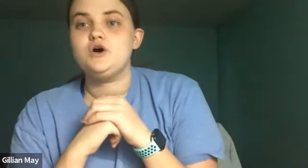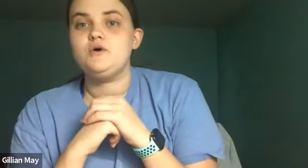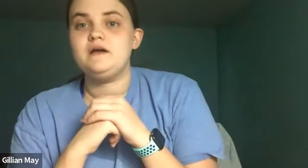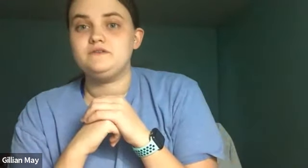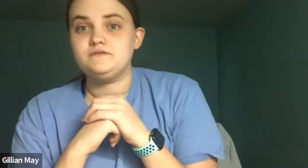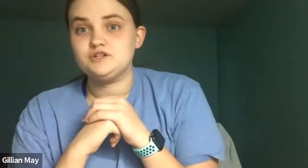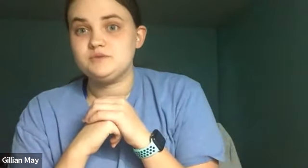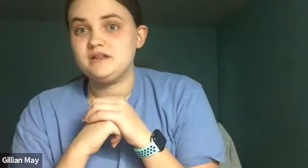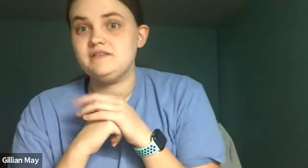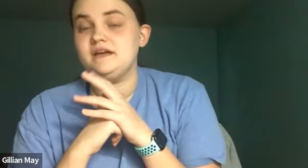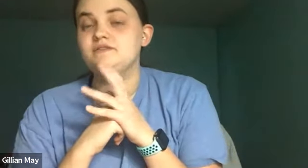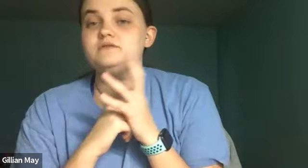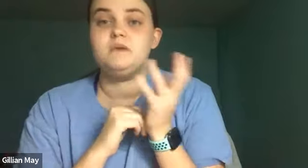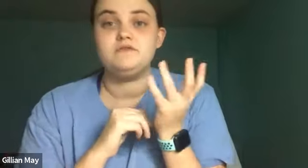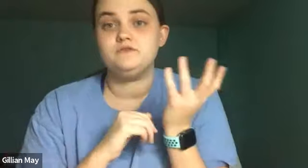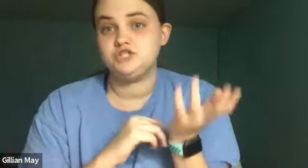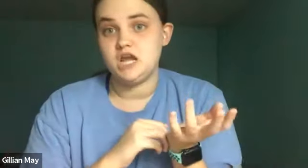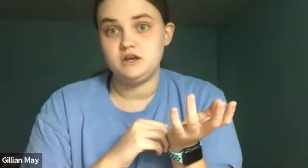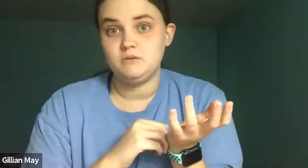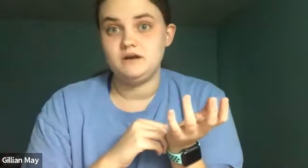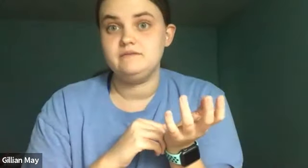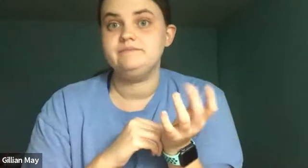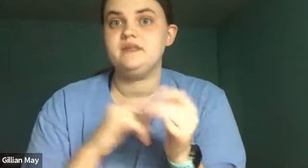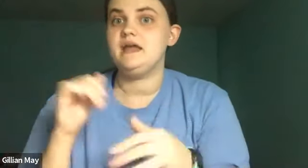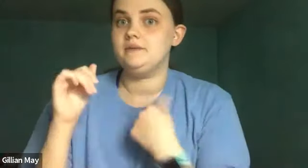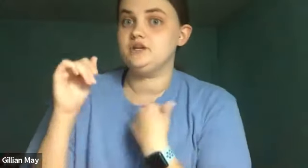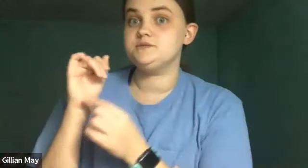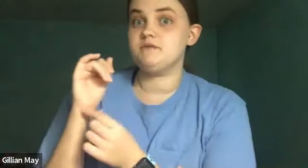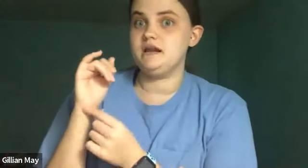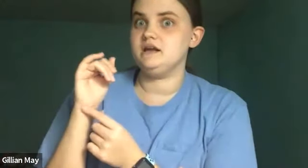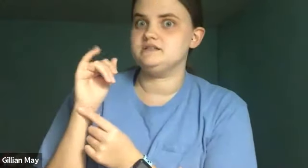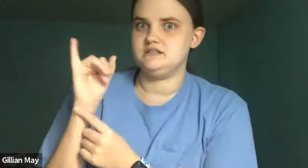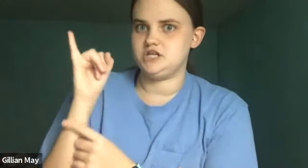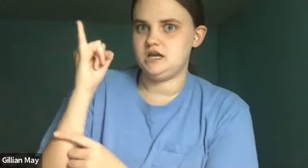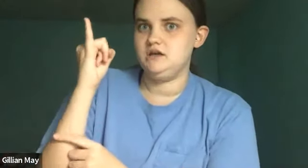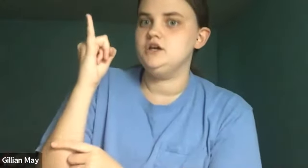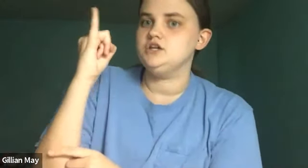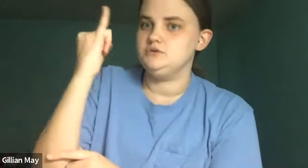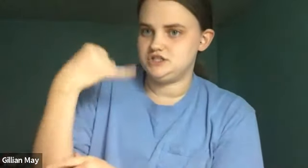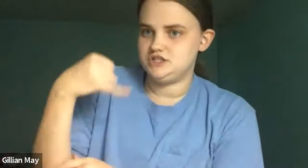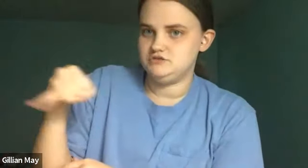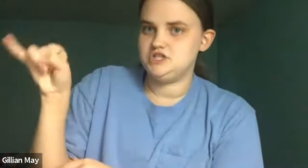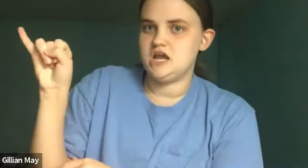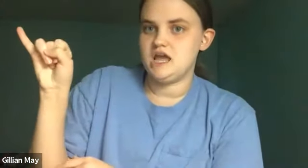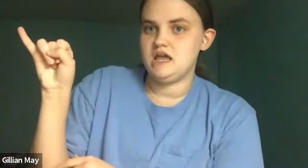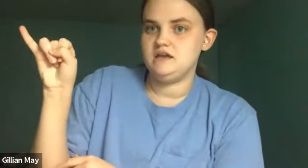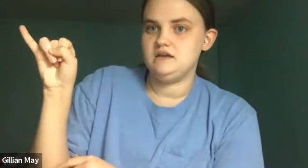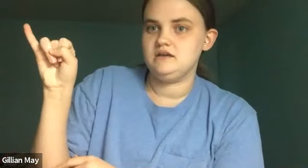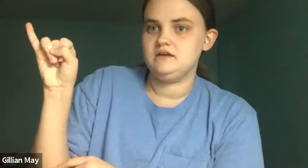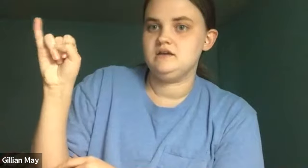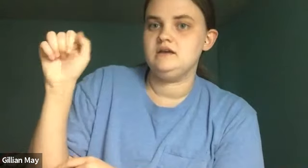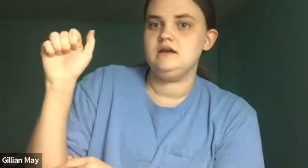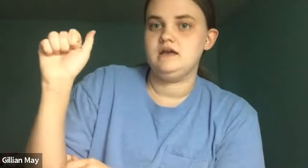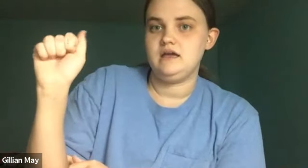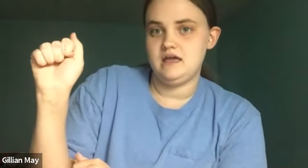So if you're finger spelling like the month for January, and I'm going to use my right hand because of the J, you would just do J-A-N.